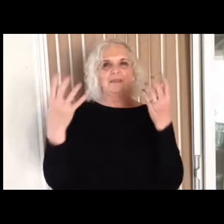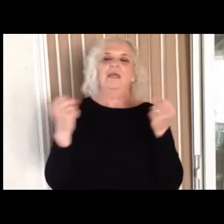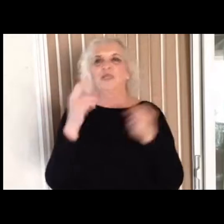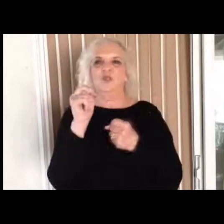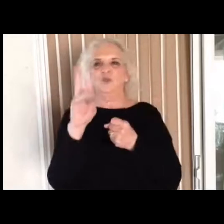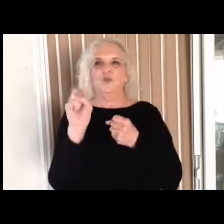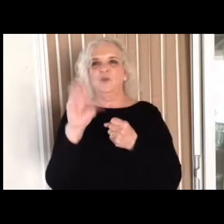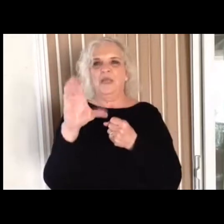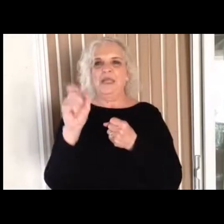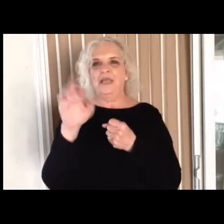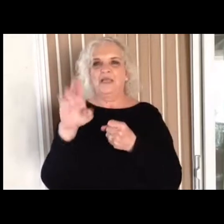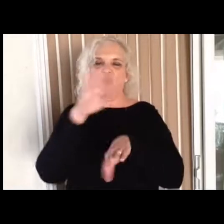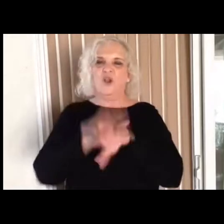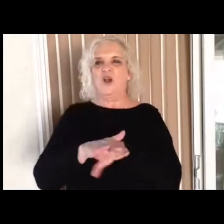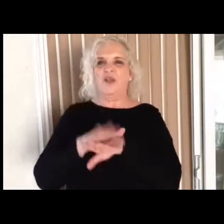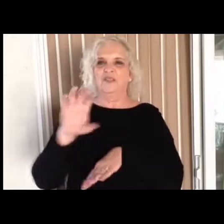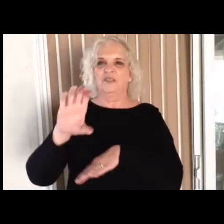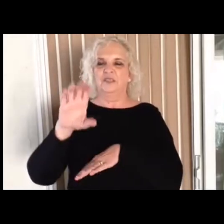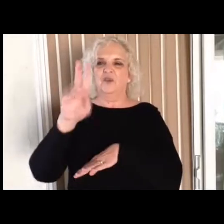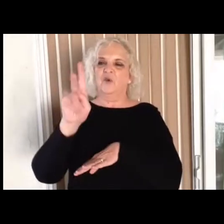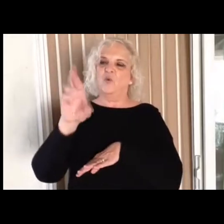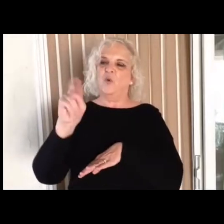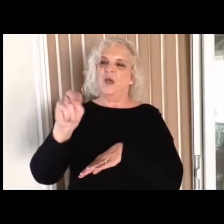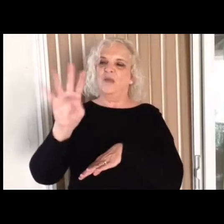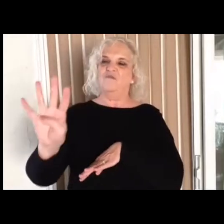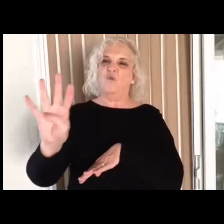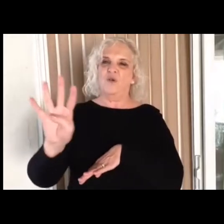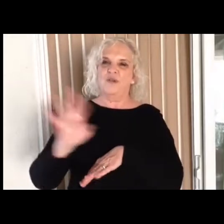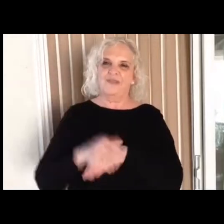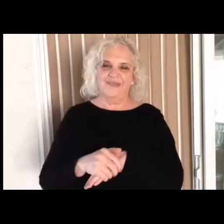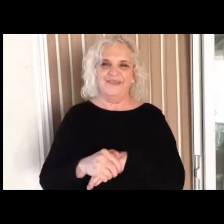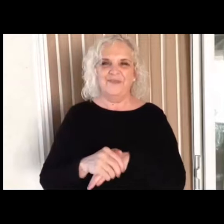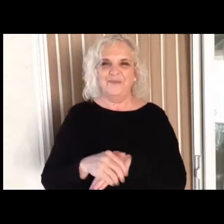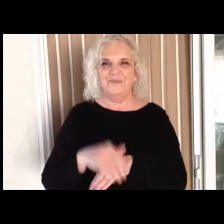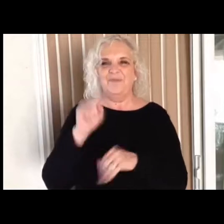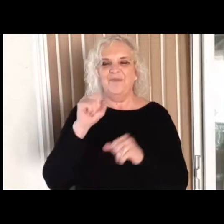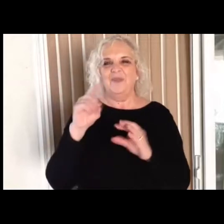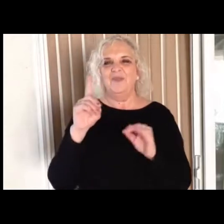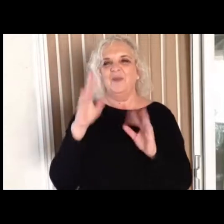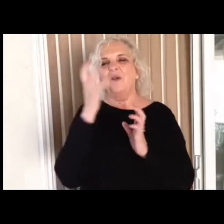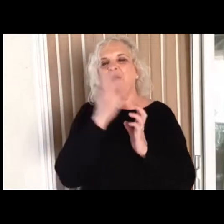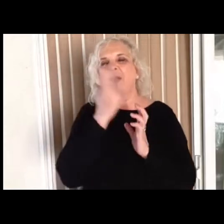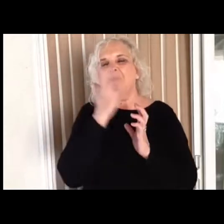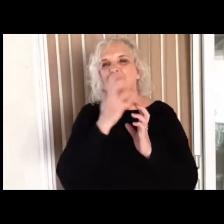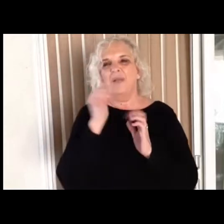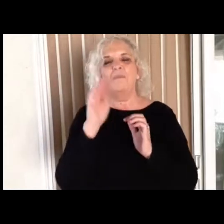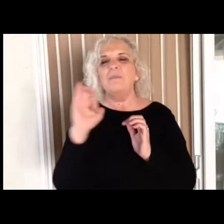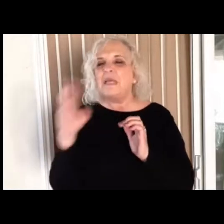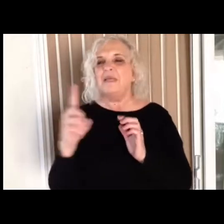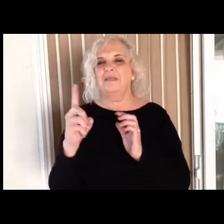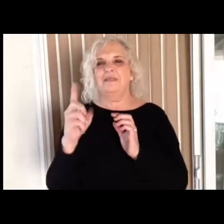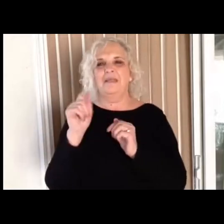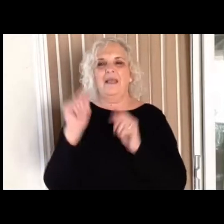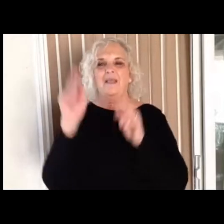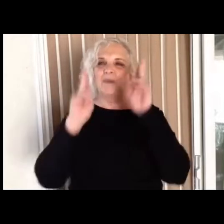on Cron 4. I've just always been absolutely amazed at the people that